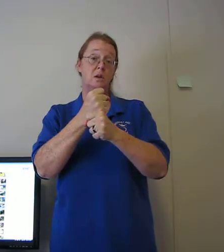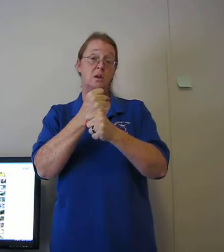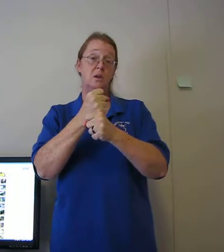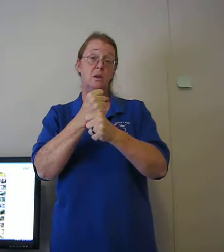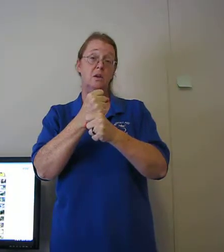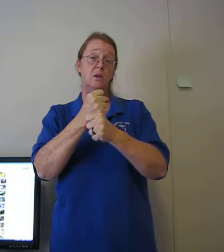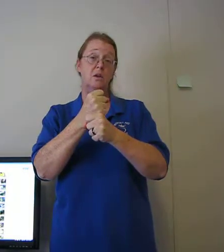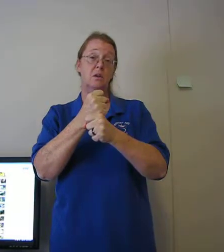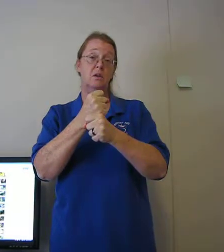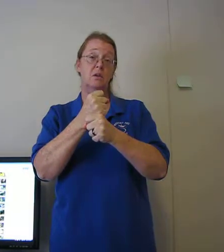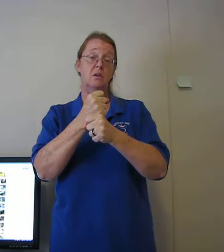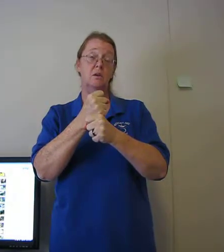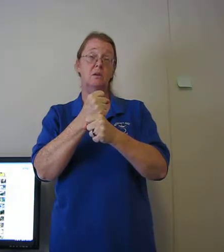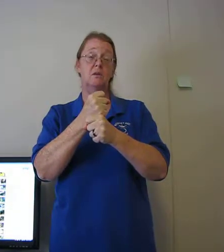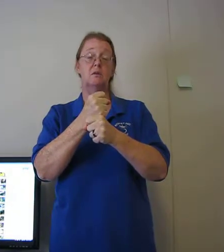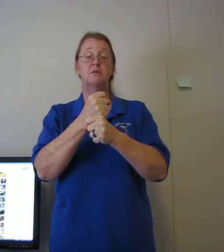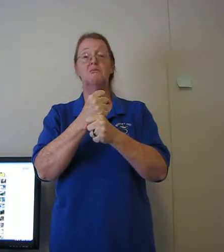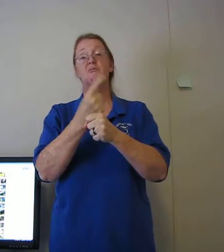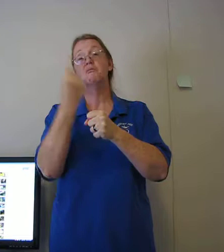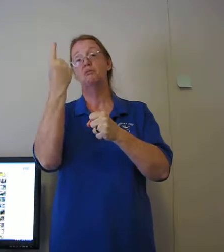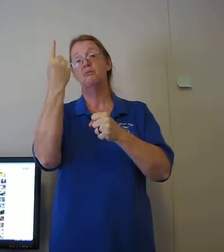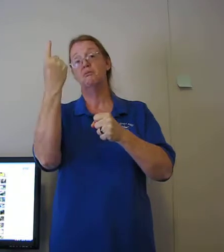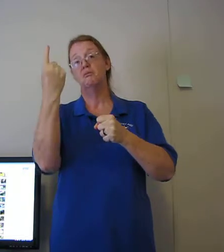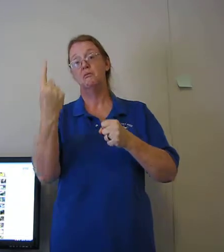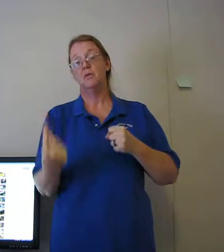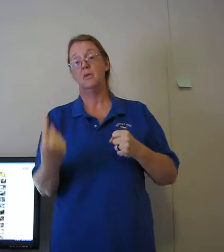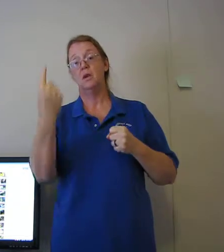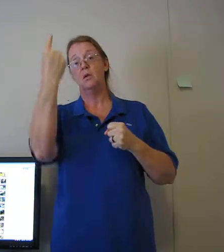From here, the fish will go to market.